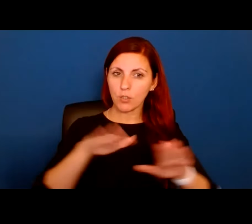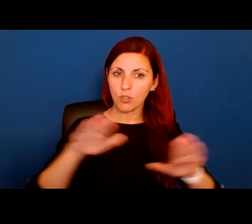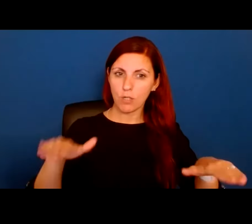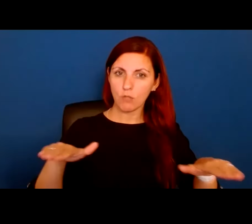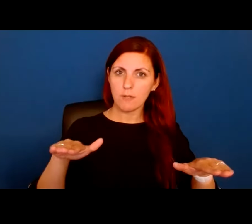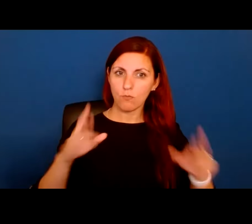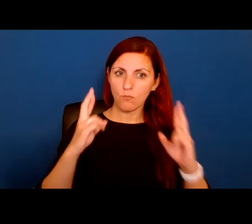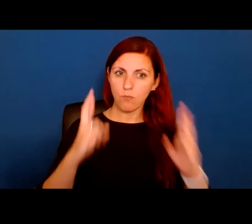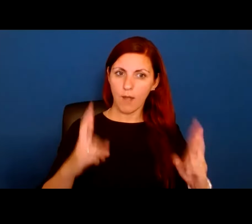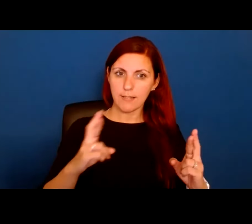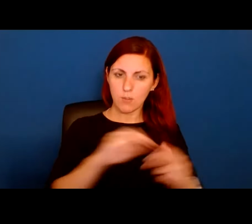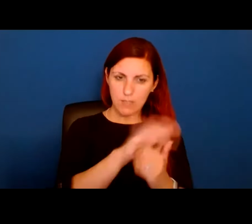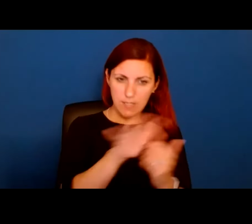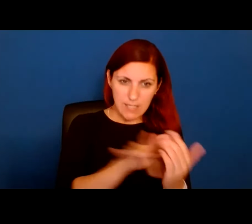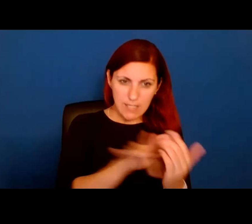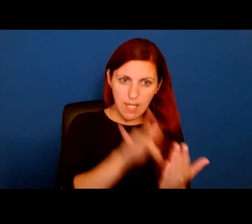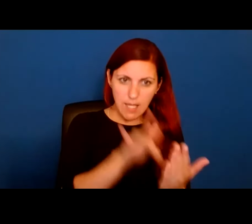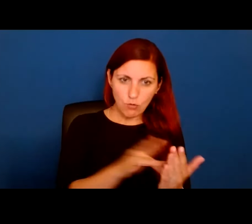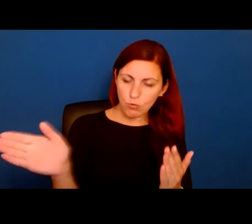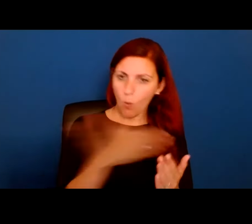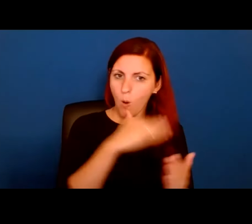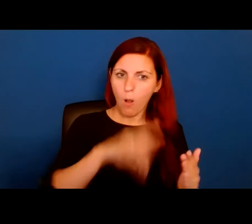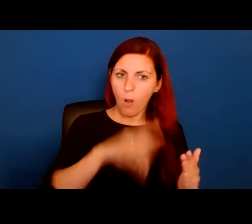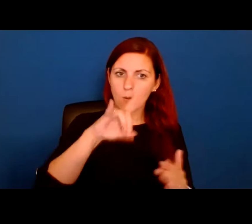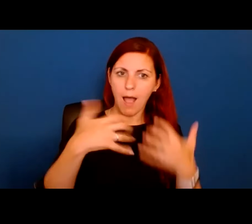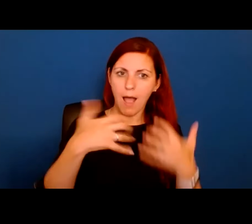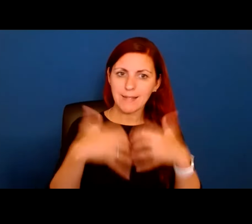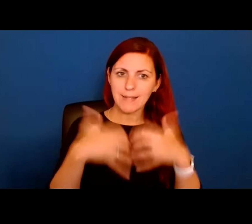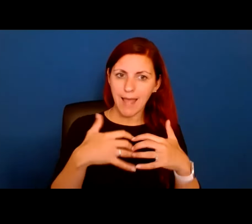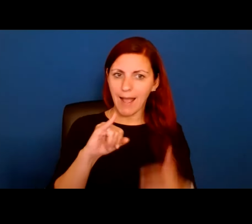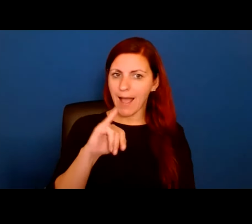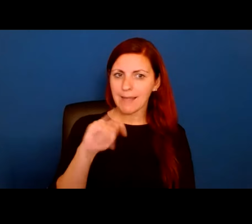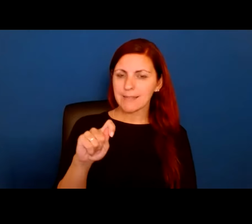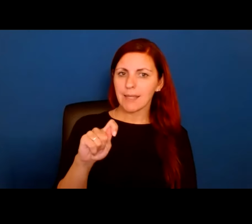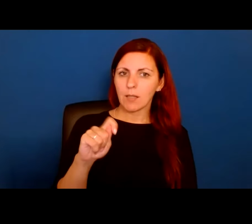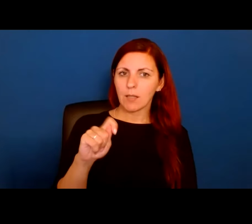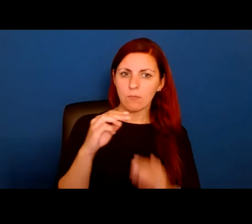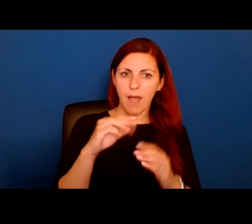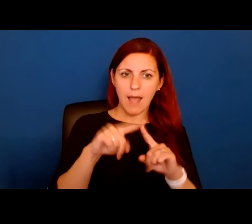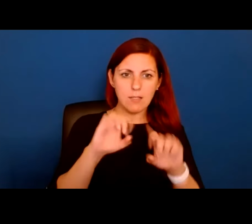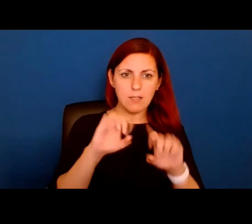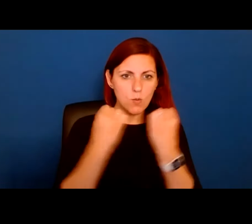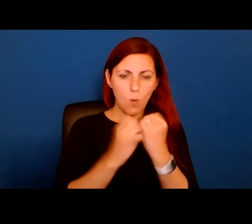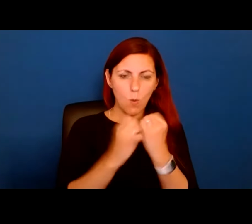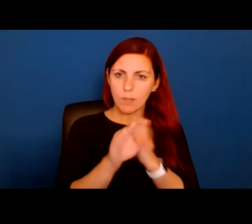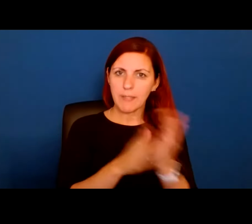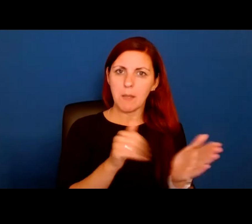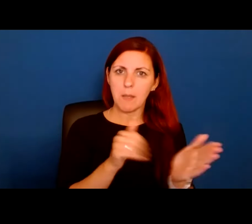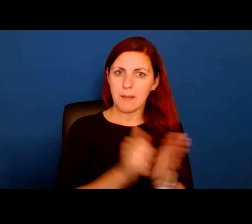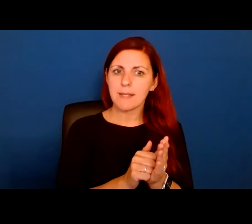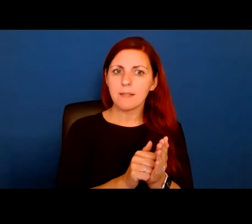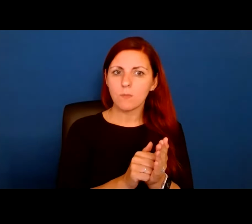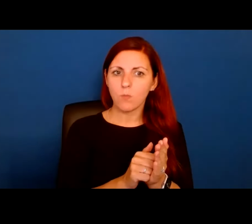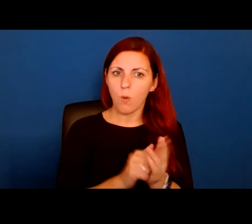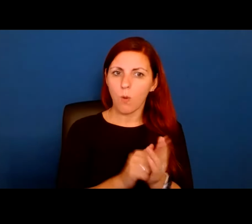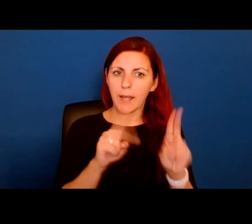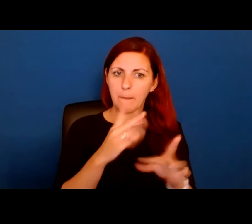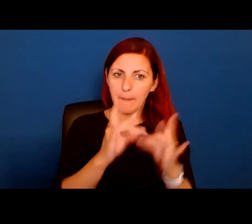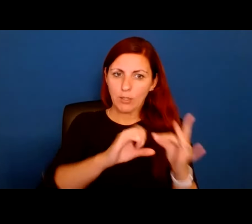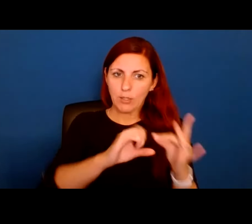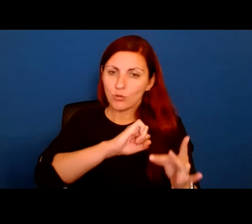all those businesses that are in high tech IT and social media businesses, so that we can really make sure the